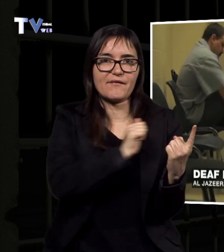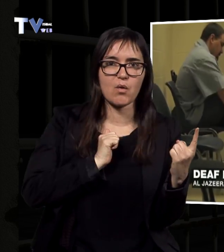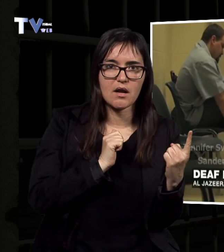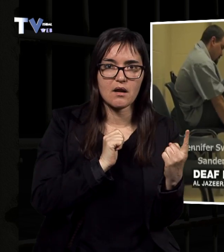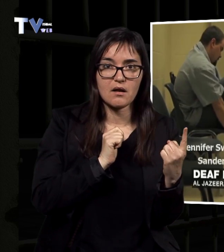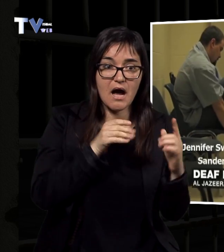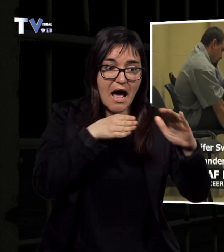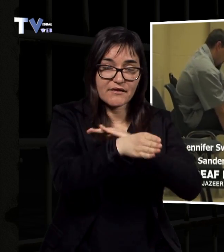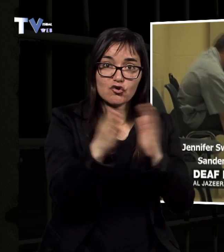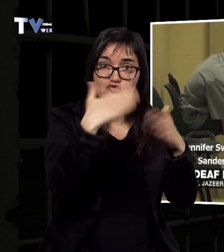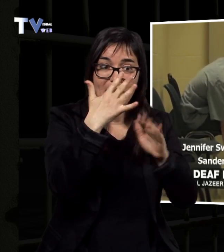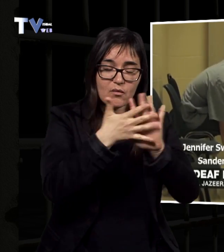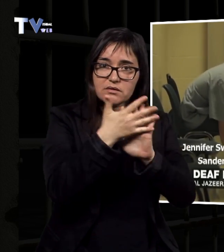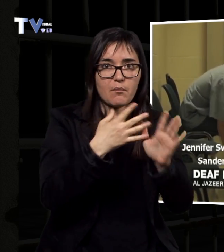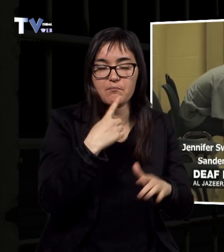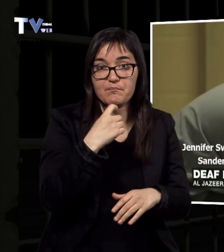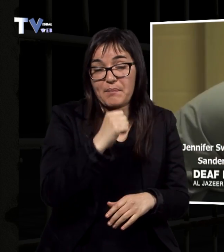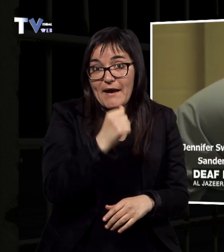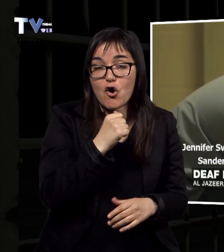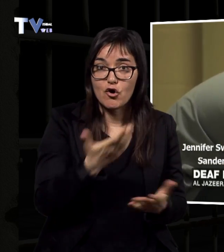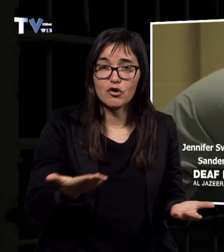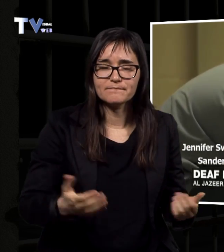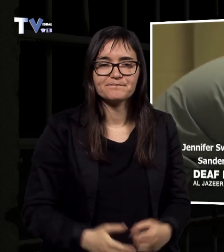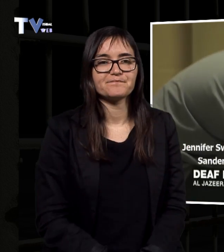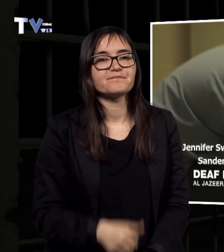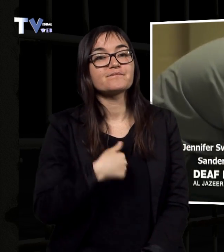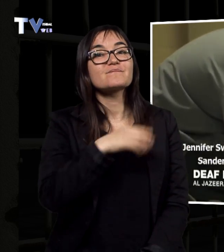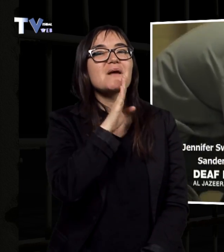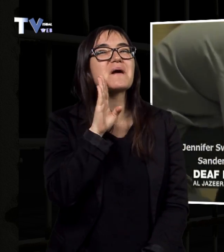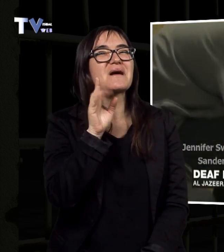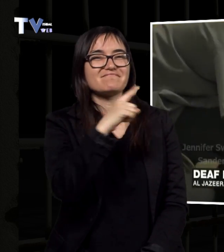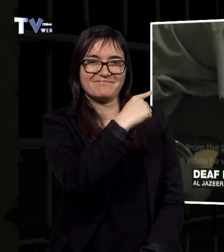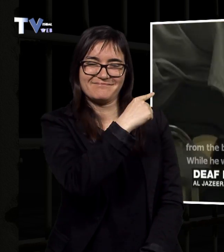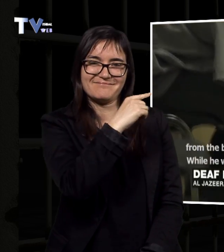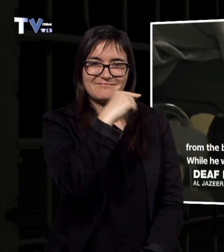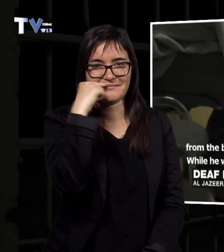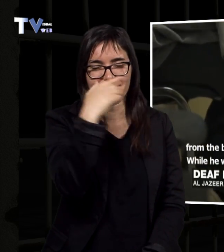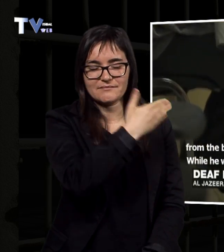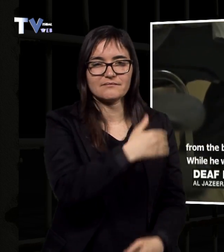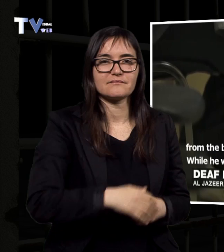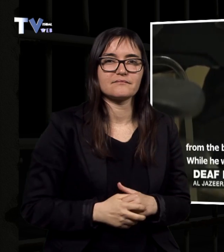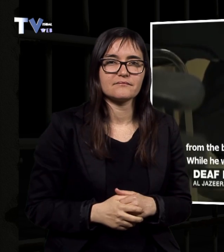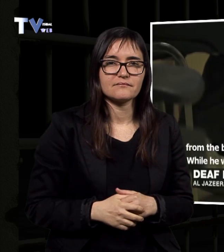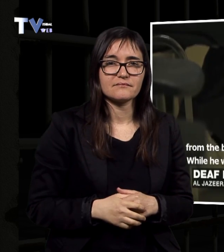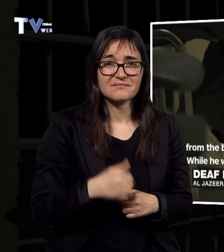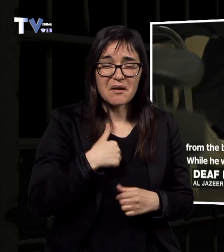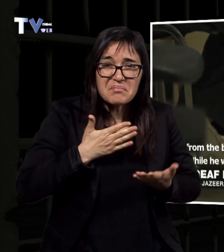I am the mother of Jeremy Thomas Sanders. Jeremy never got treated right here from the beginning, from the time of the